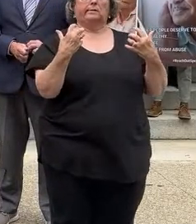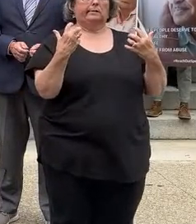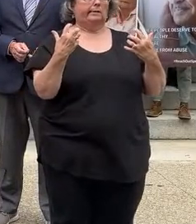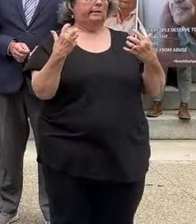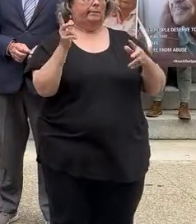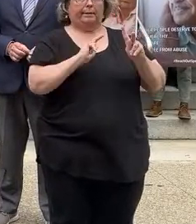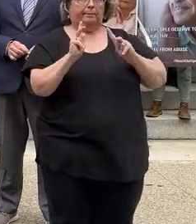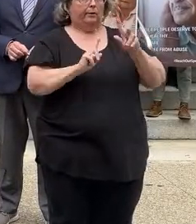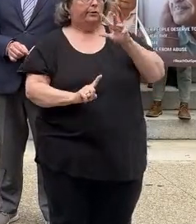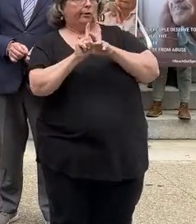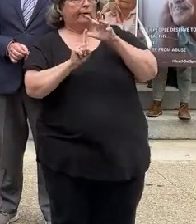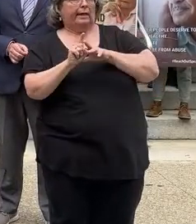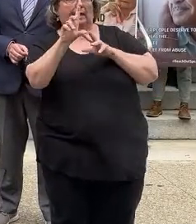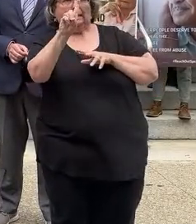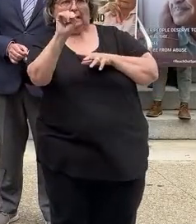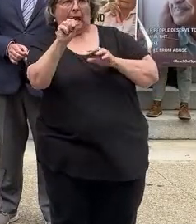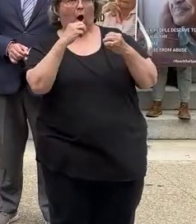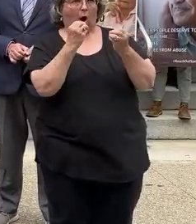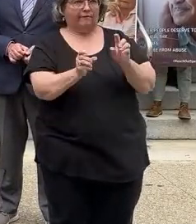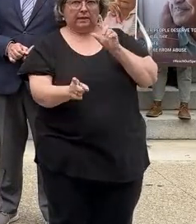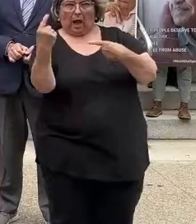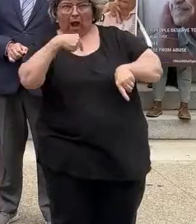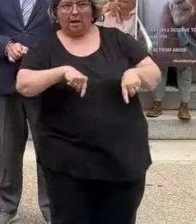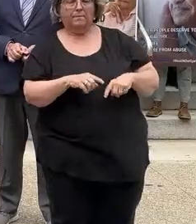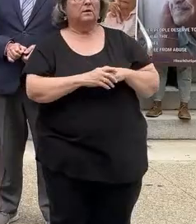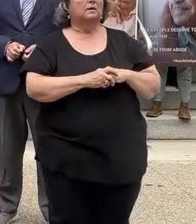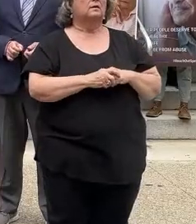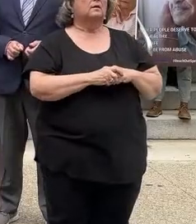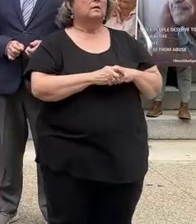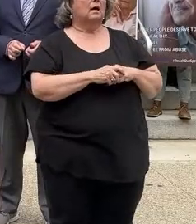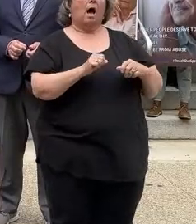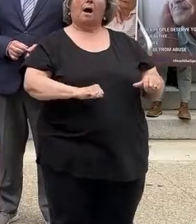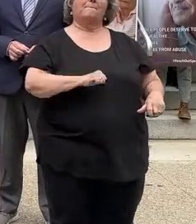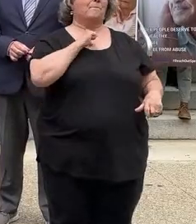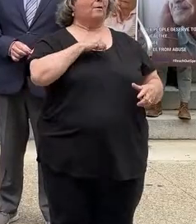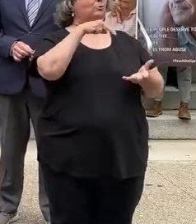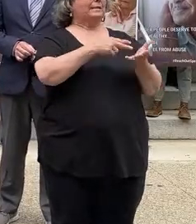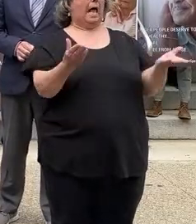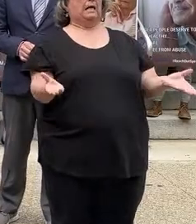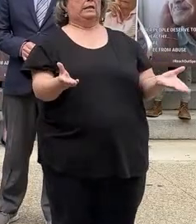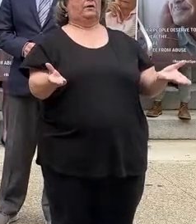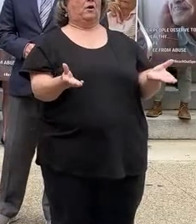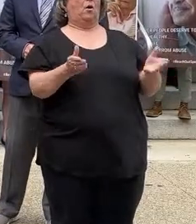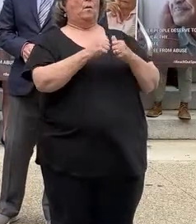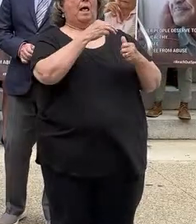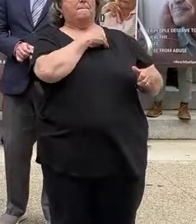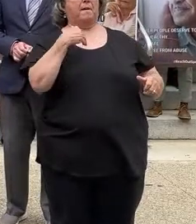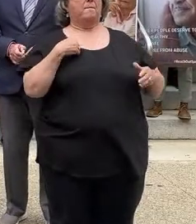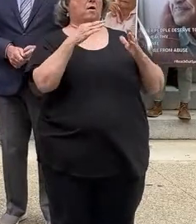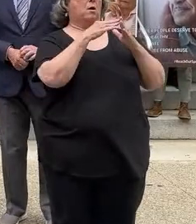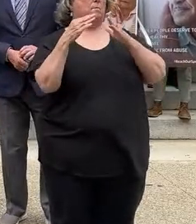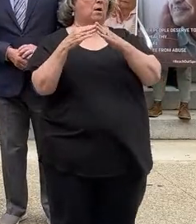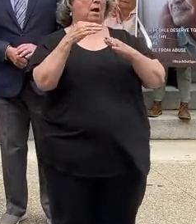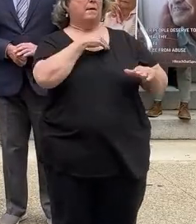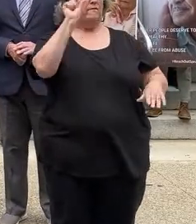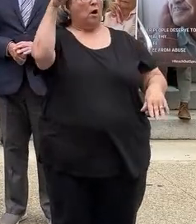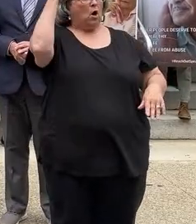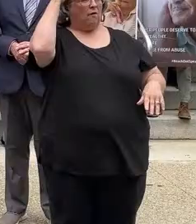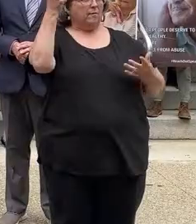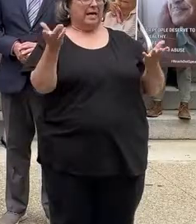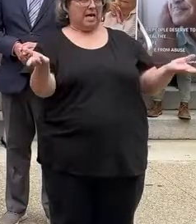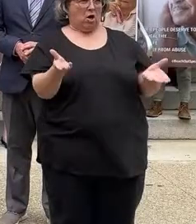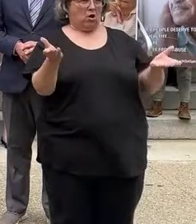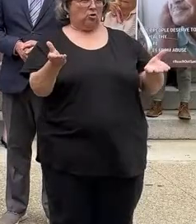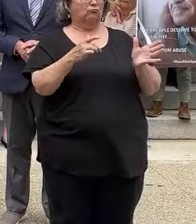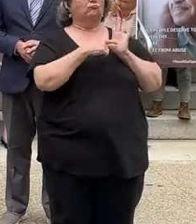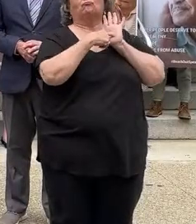office, the Erie County District Attorney's Office, and I'm proud to stand here with the members of the community and the members of government that are here